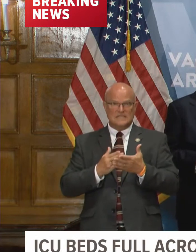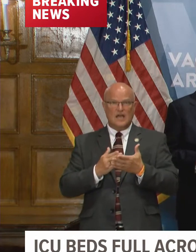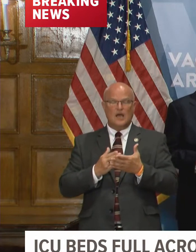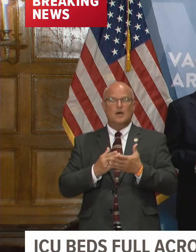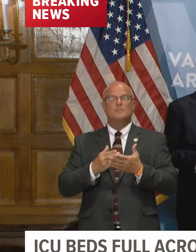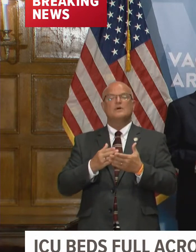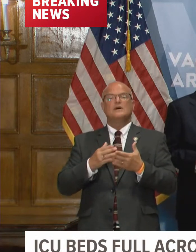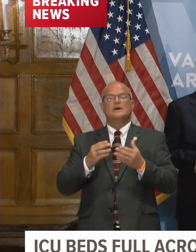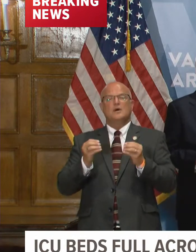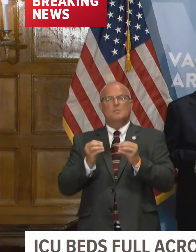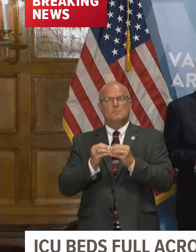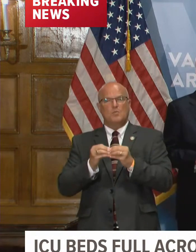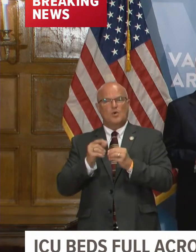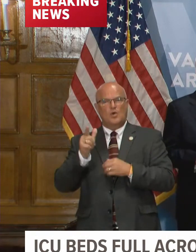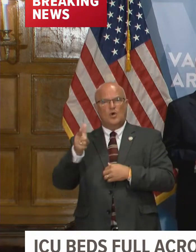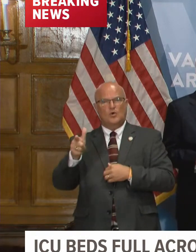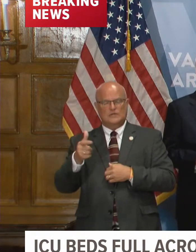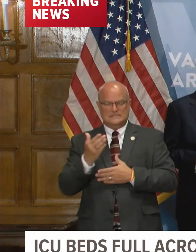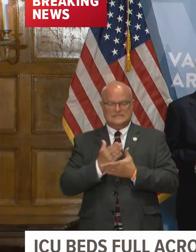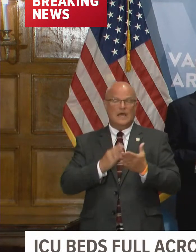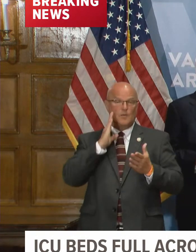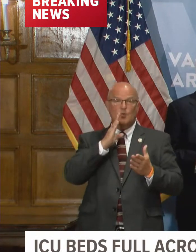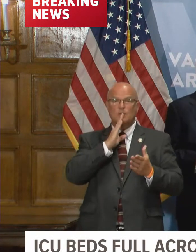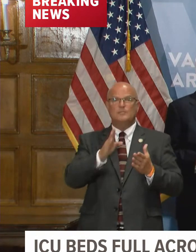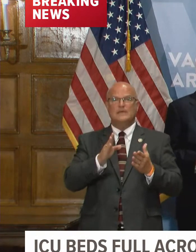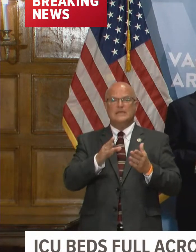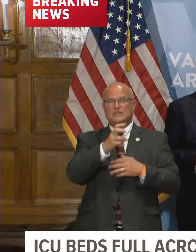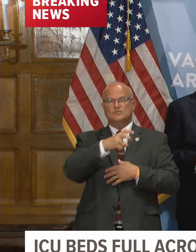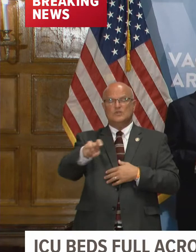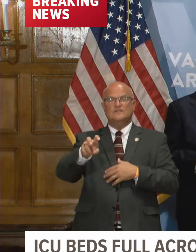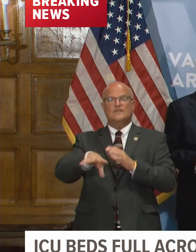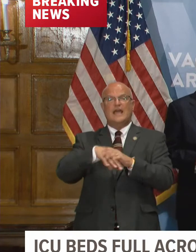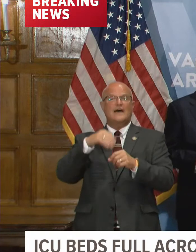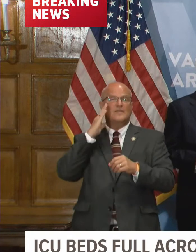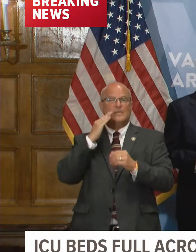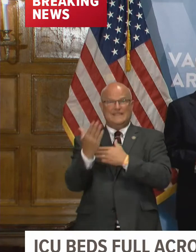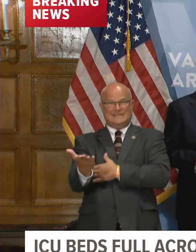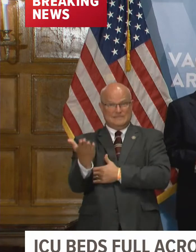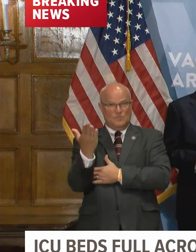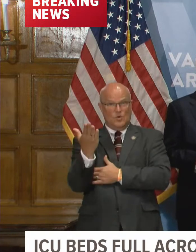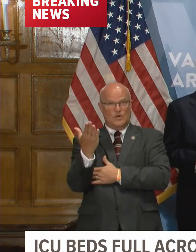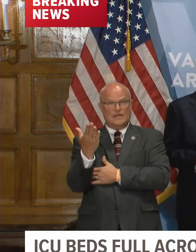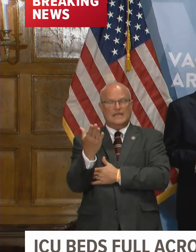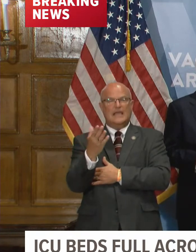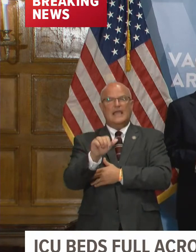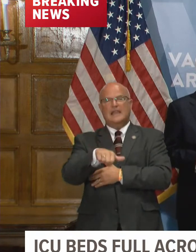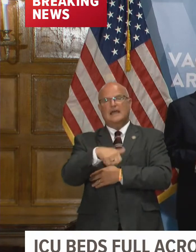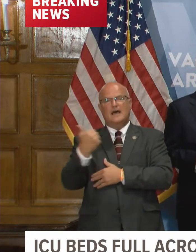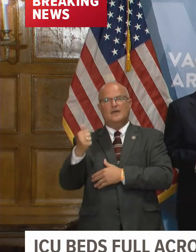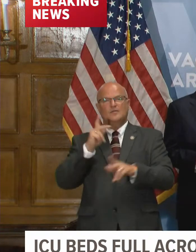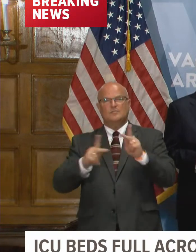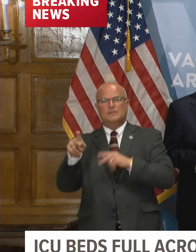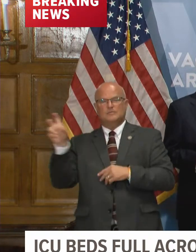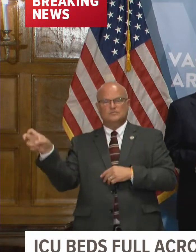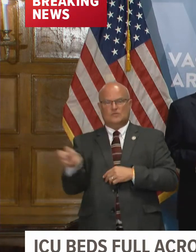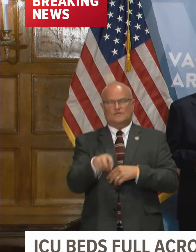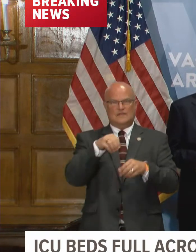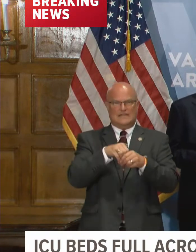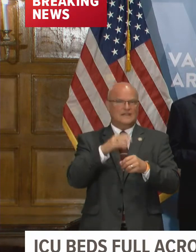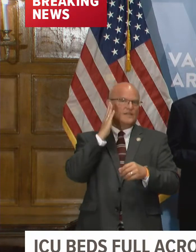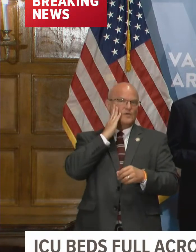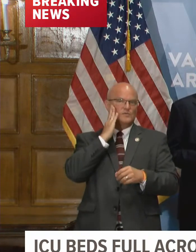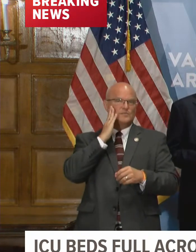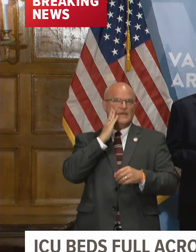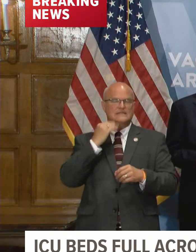so hopefully some patients will be transferred out of those beds this morning, and then we'll be able to have